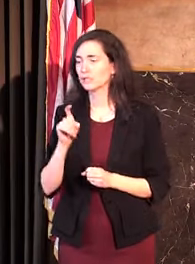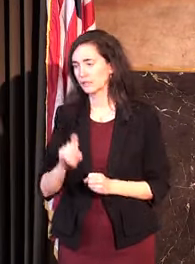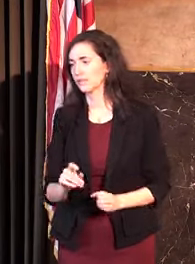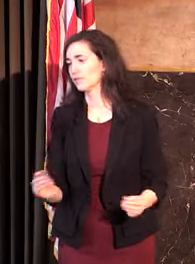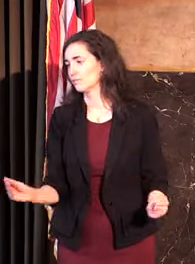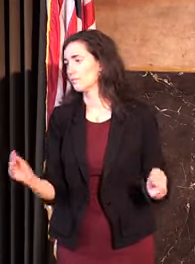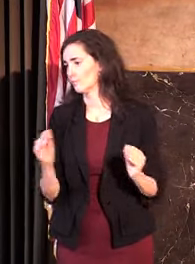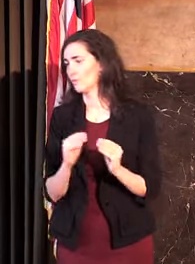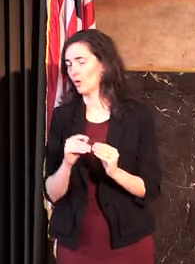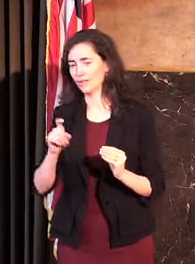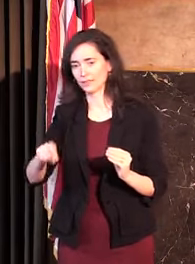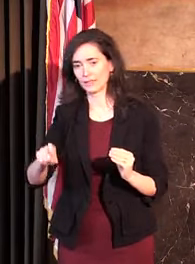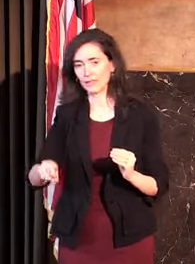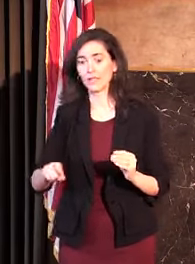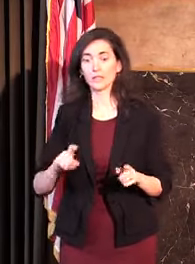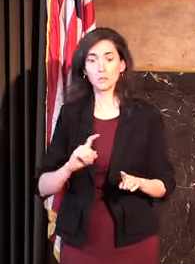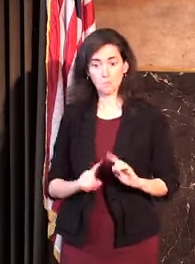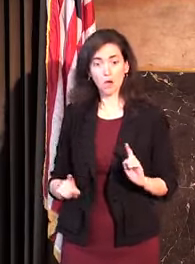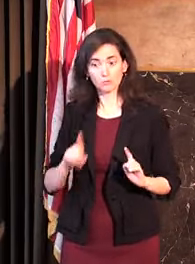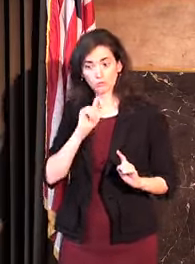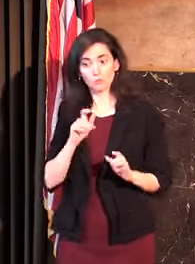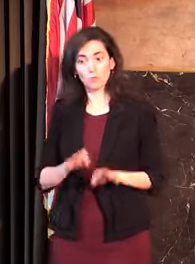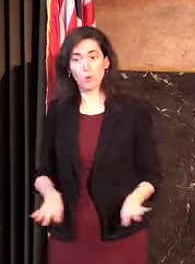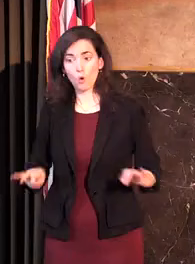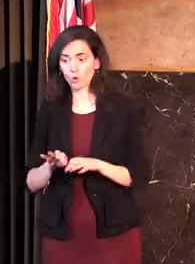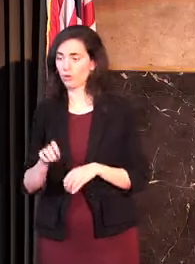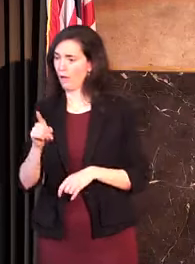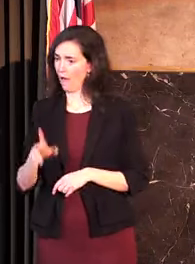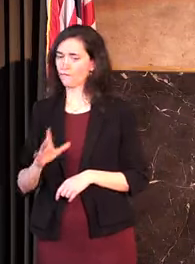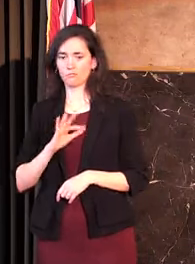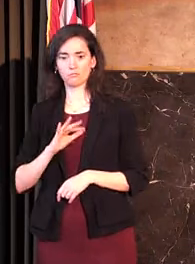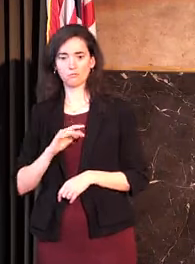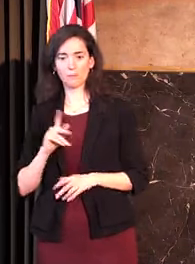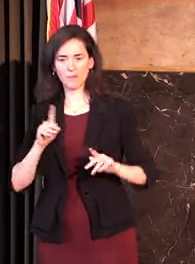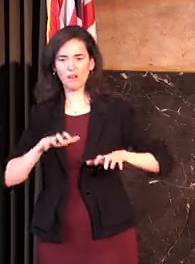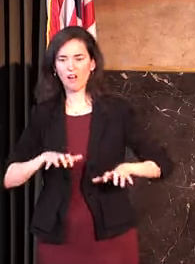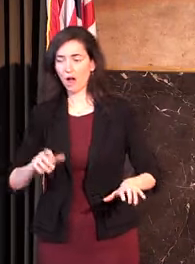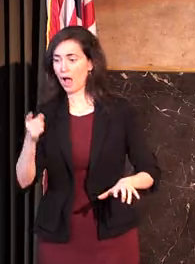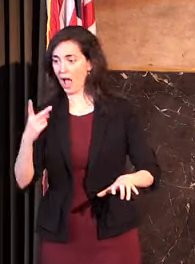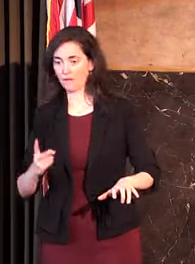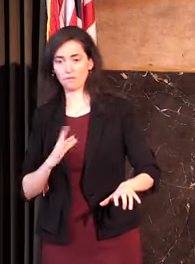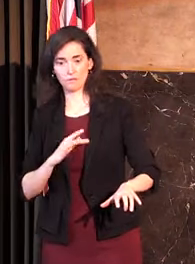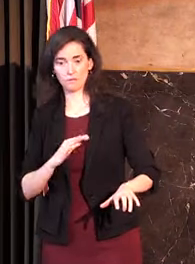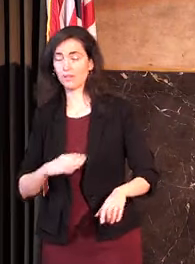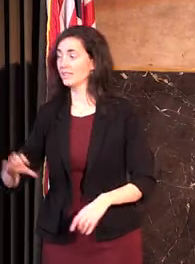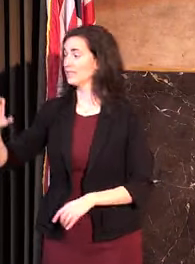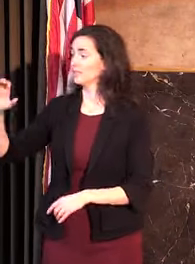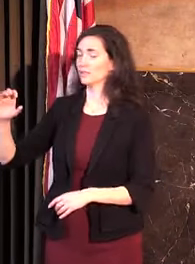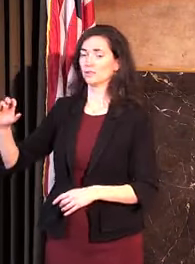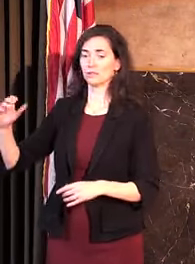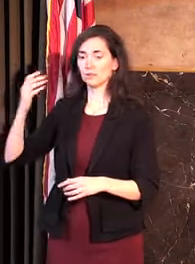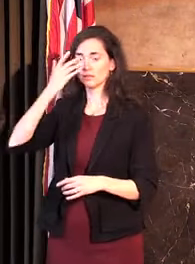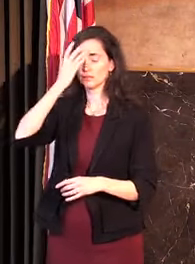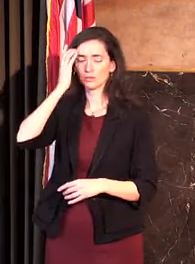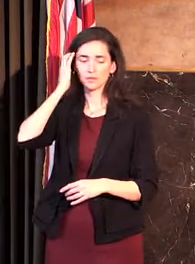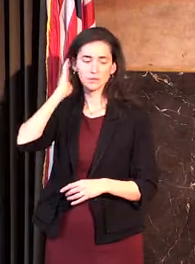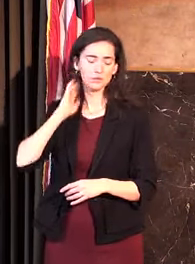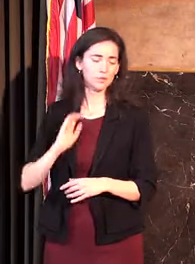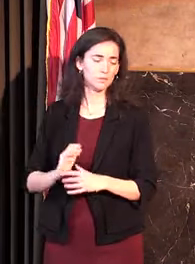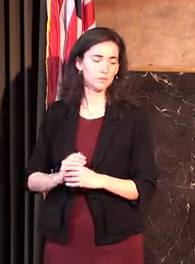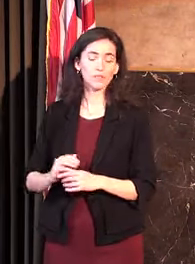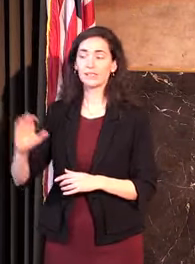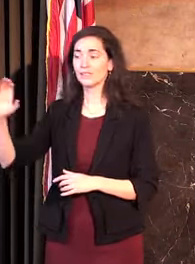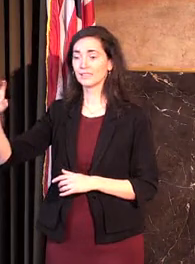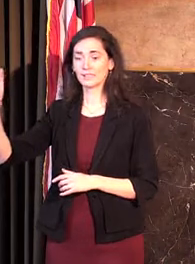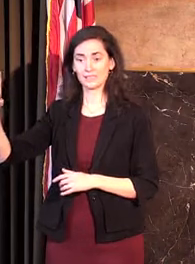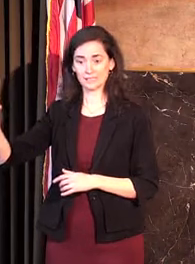but it's also not insignificant. We've had many more exposures here, and the CDC now ranks it at about 40% of the general